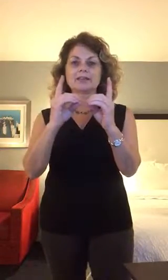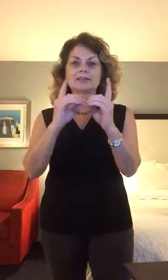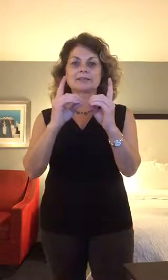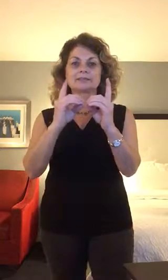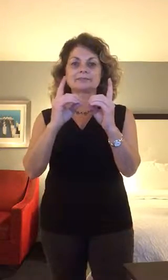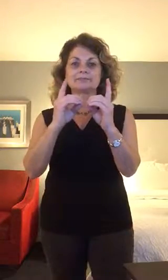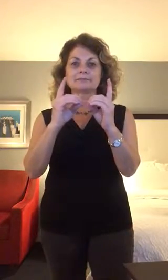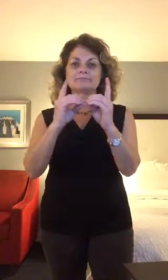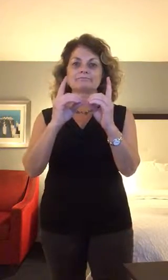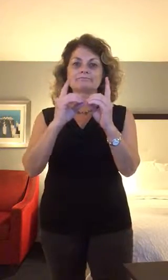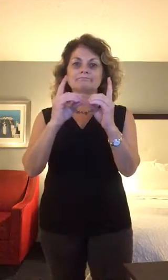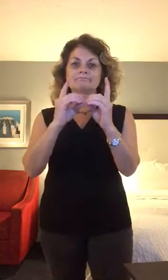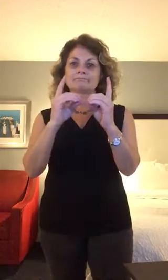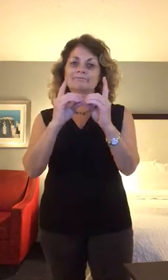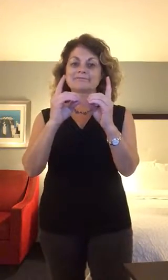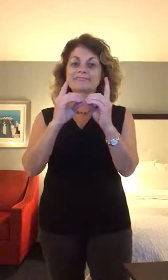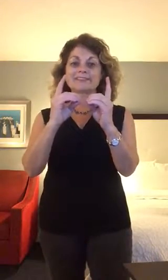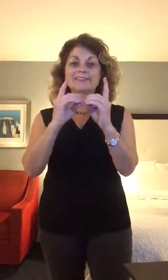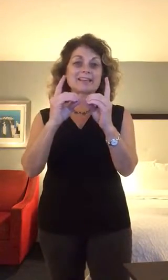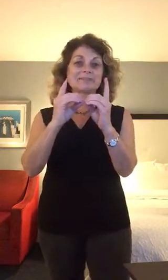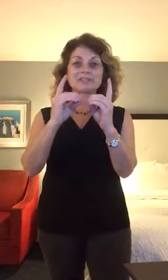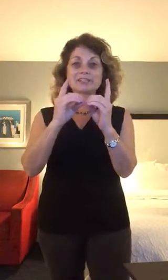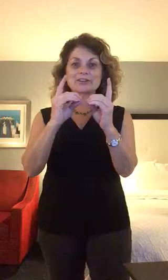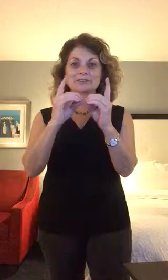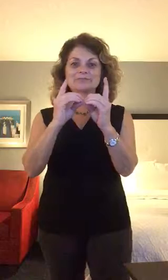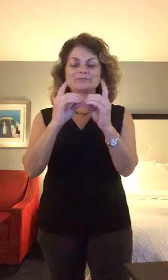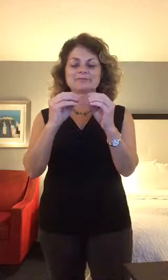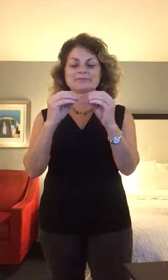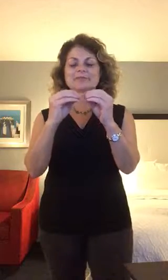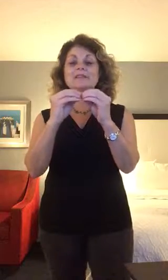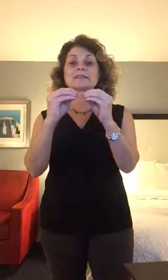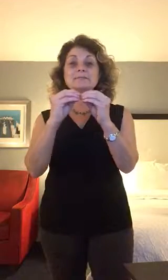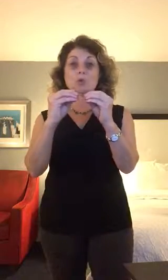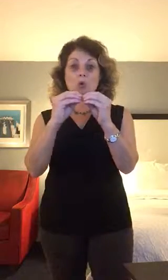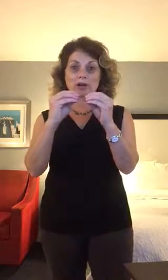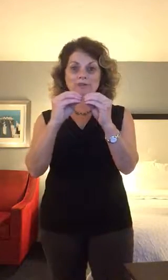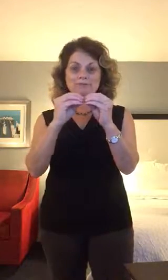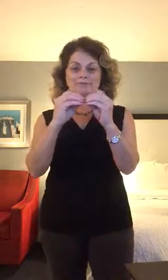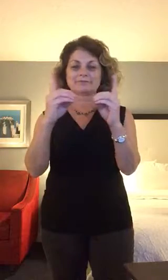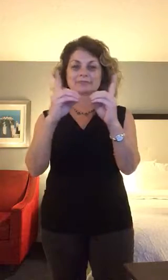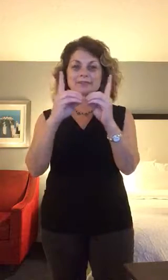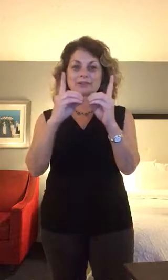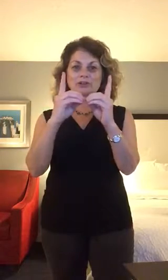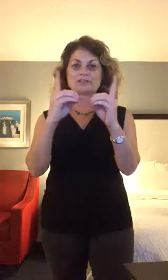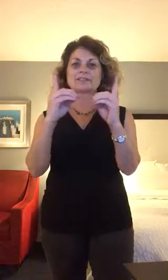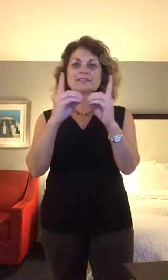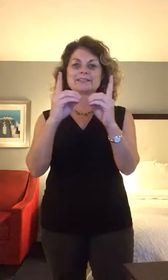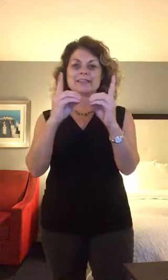date. Like the sign for dessert. This is more, dessert,